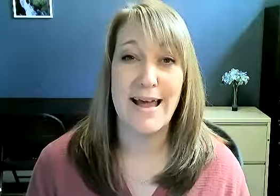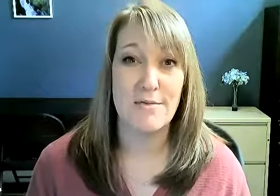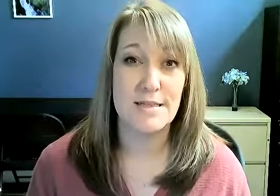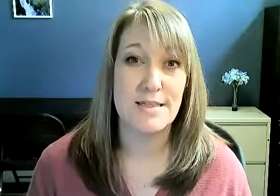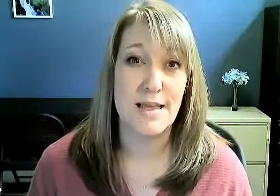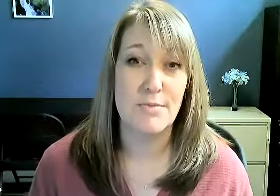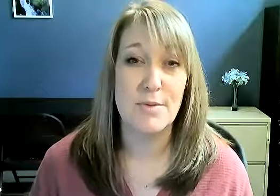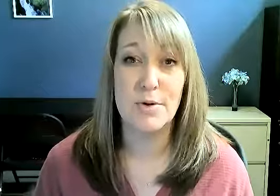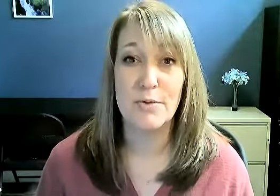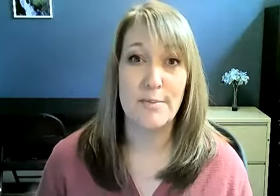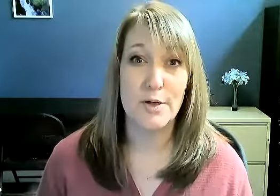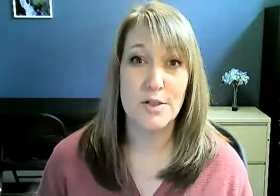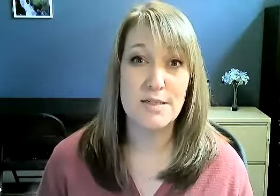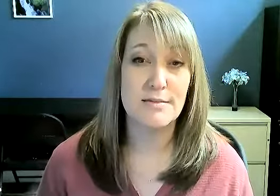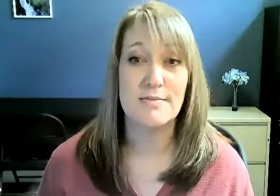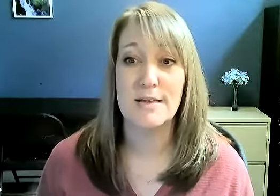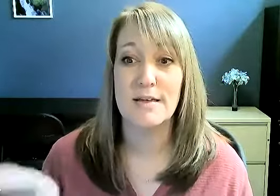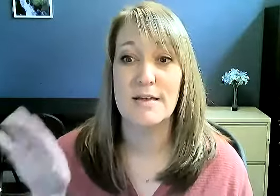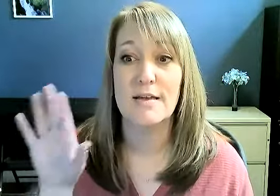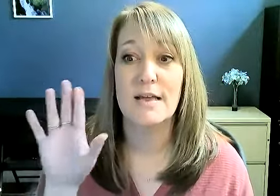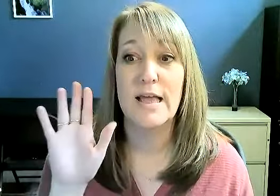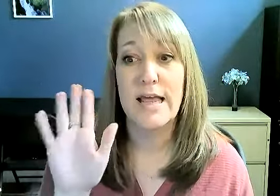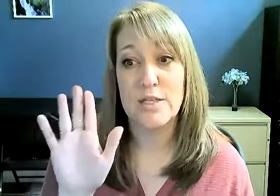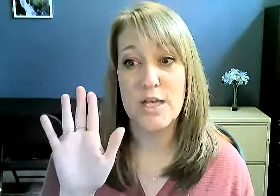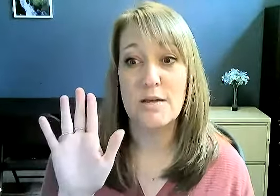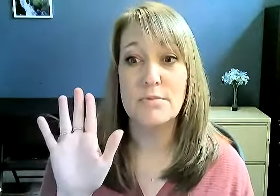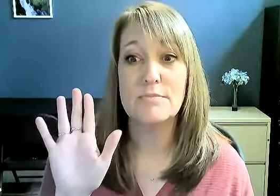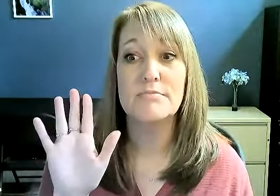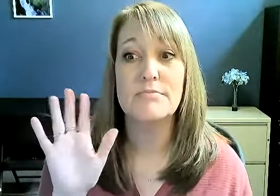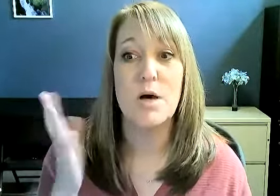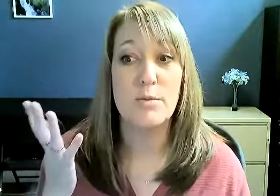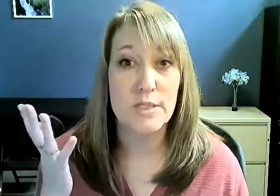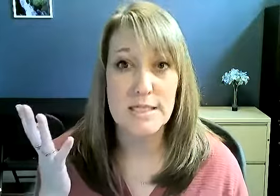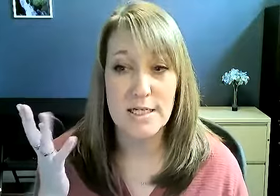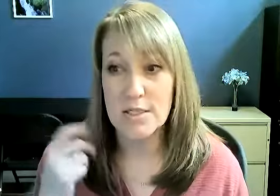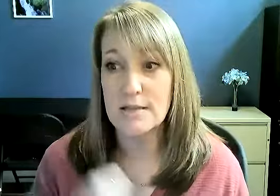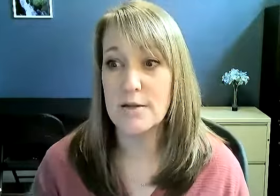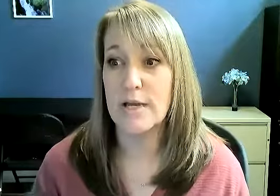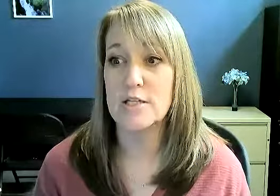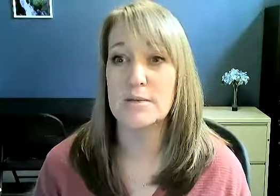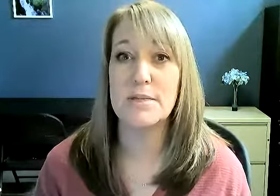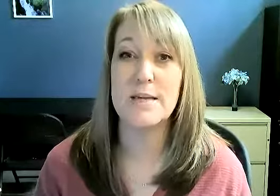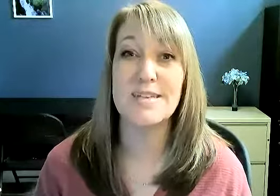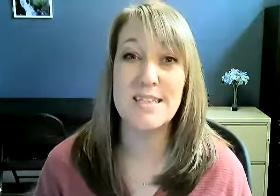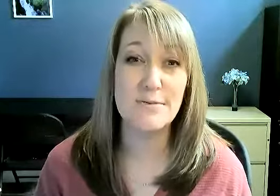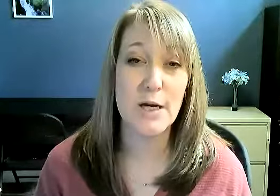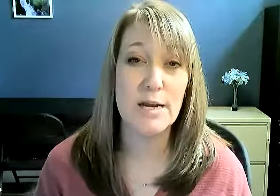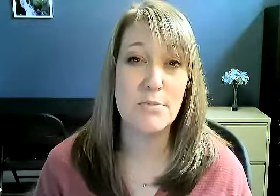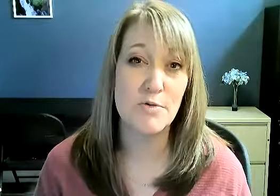have the same parameters: hand shape, palm orientation, location, but they will differ in movement,